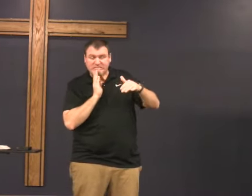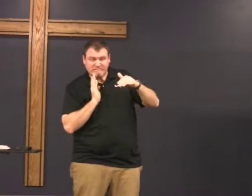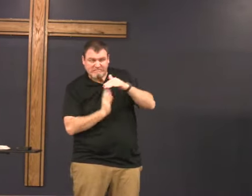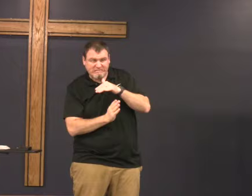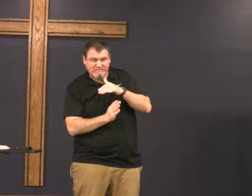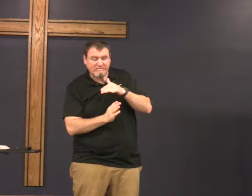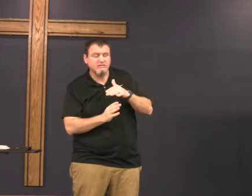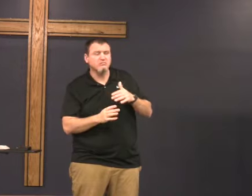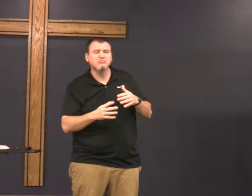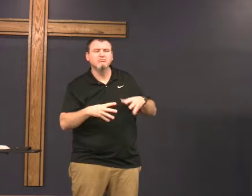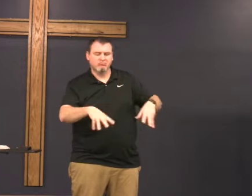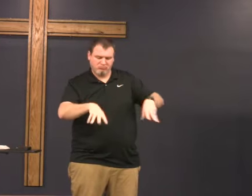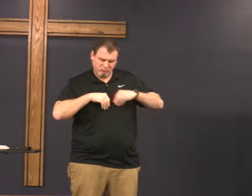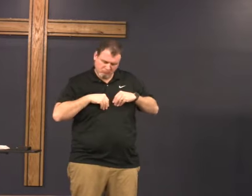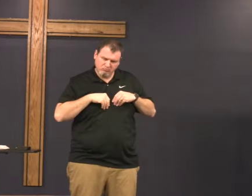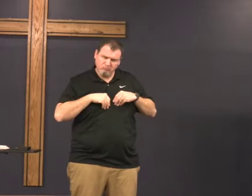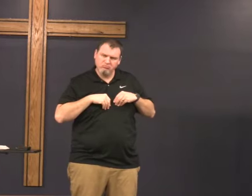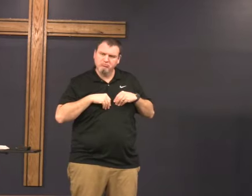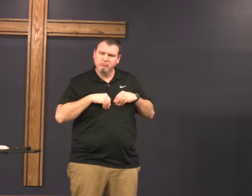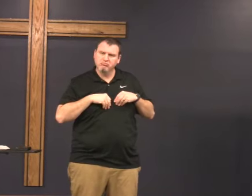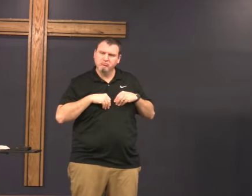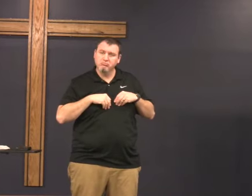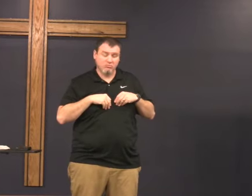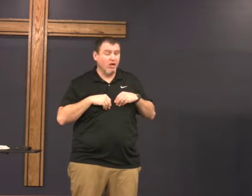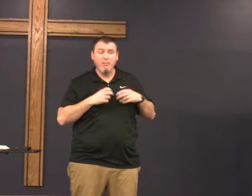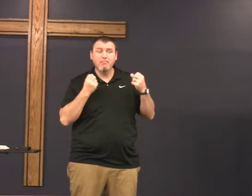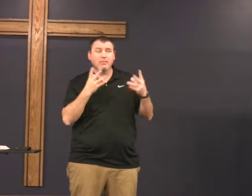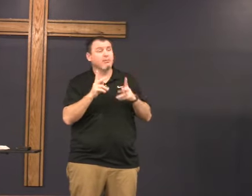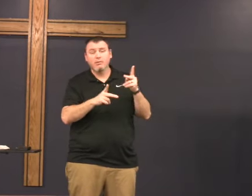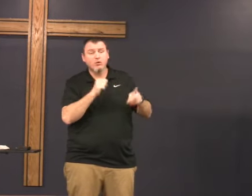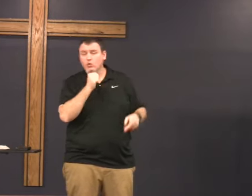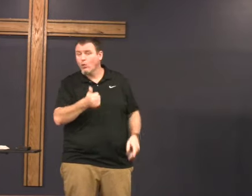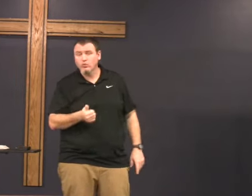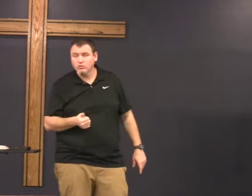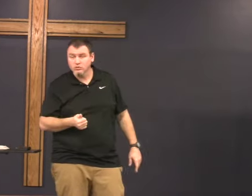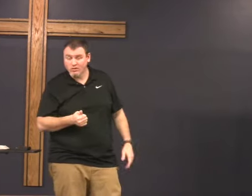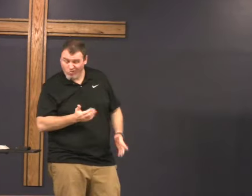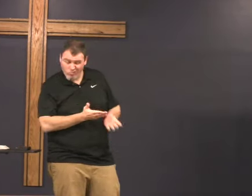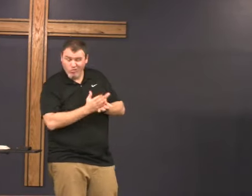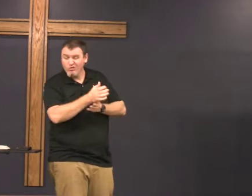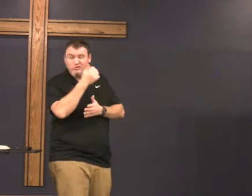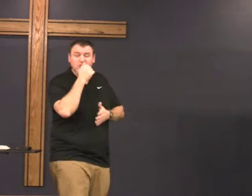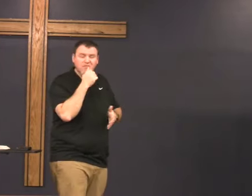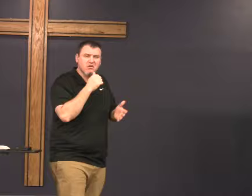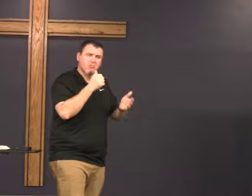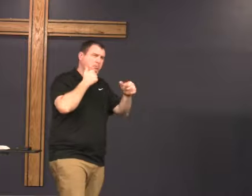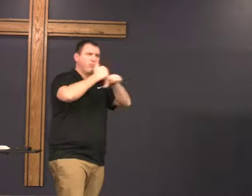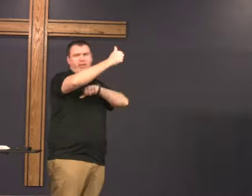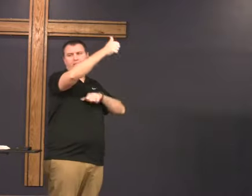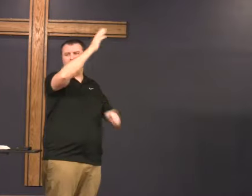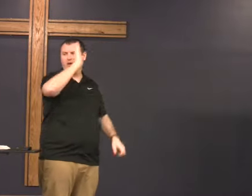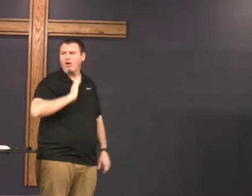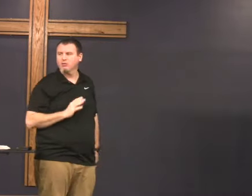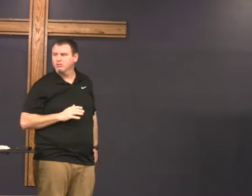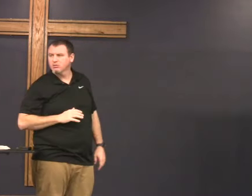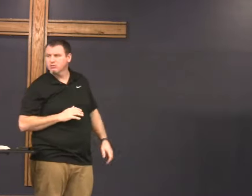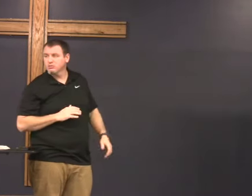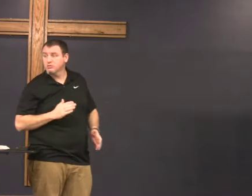So I suffered and became humble. And some people say, no. And